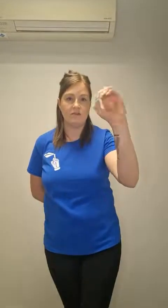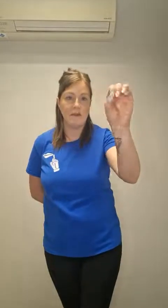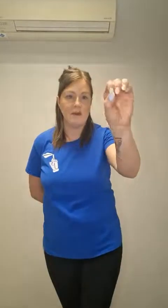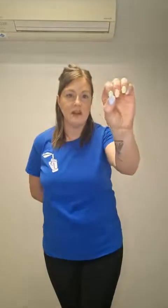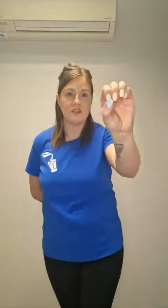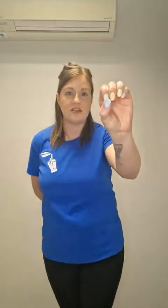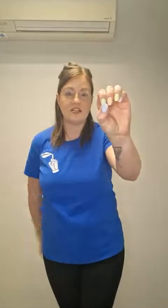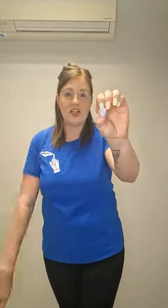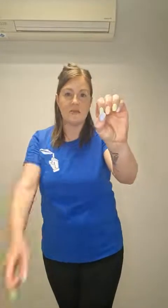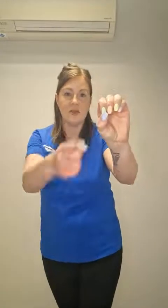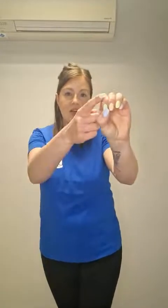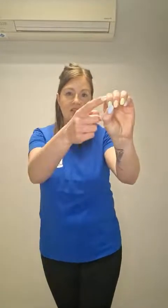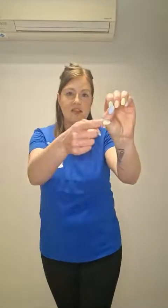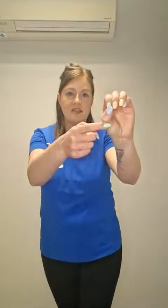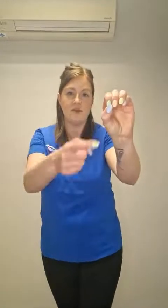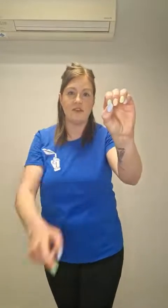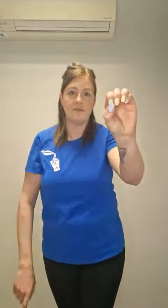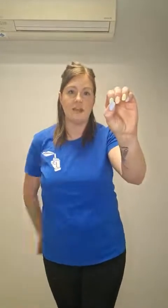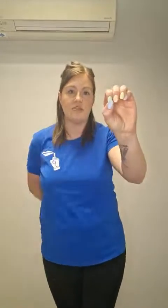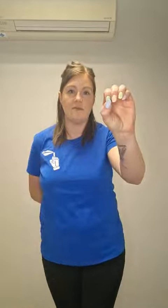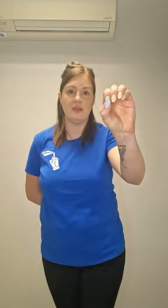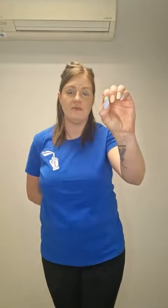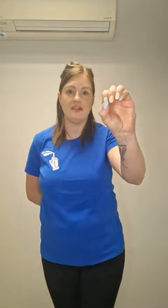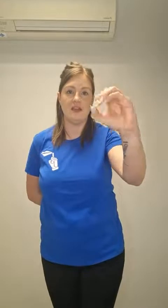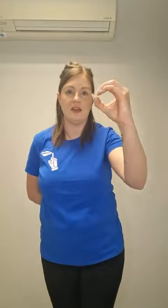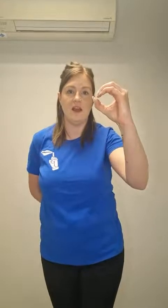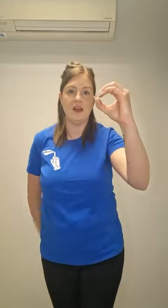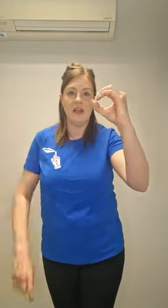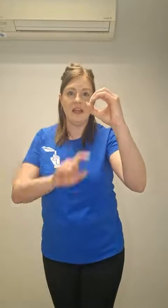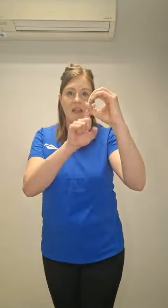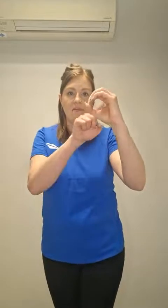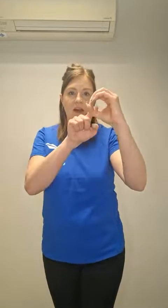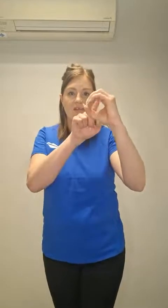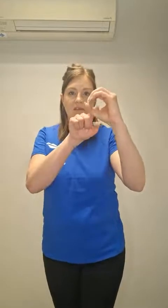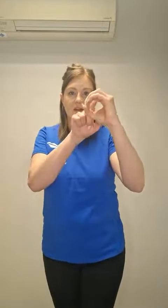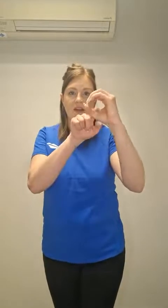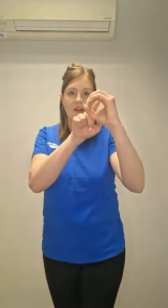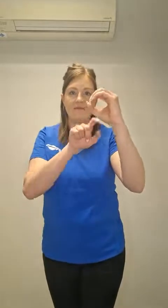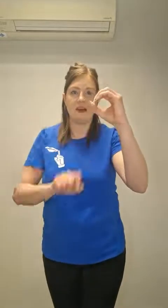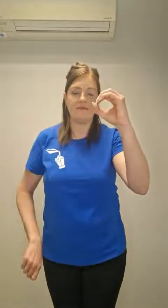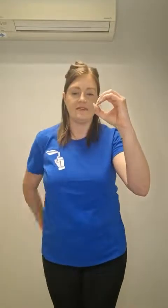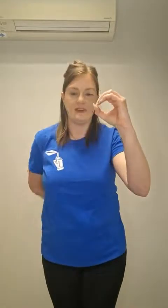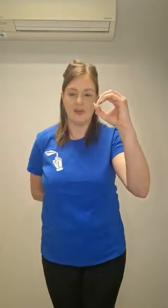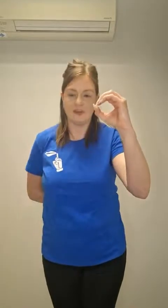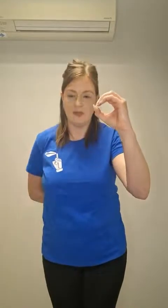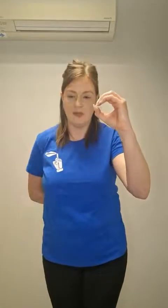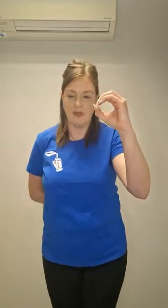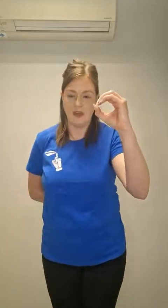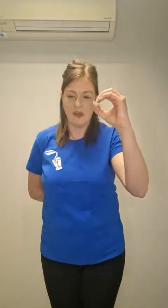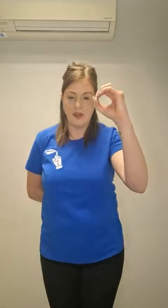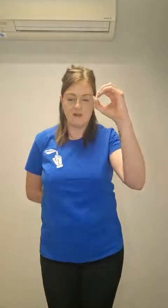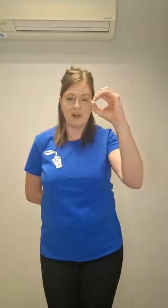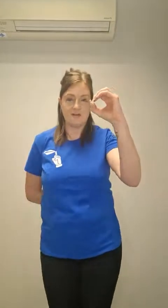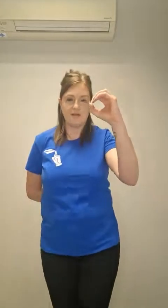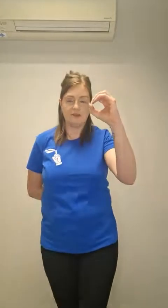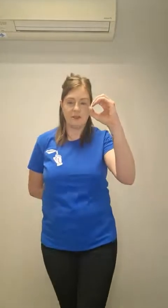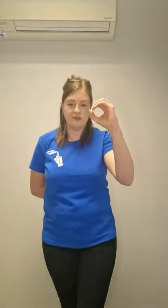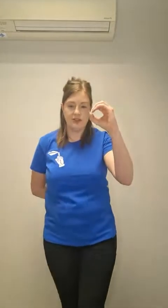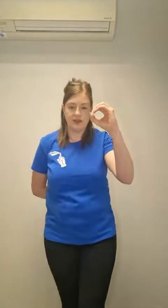Remember, just to keep your index and your thumb touching, put the rest in line. Keep that really nice round circular shape in there. Working full O hand,